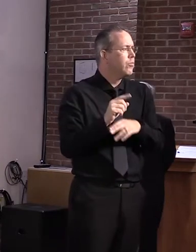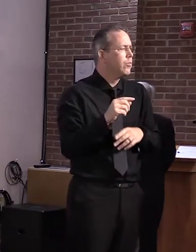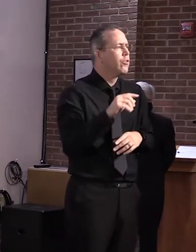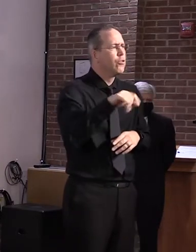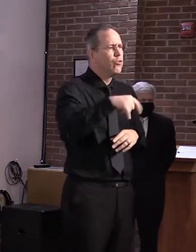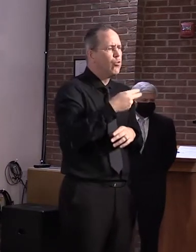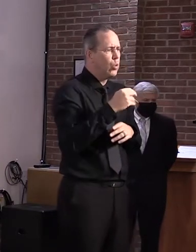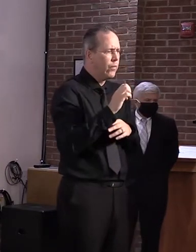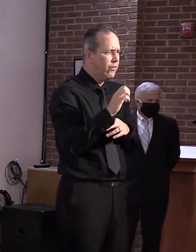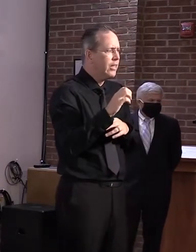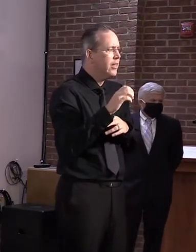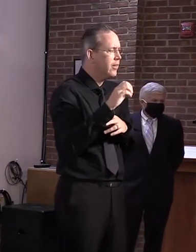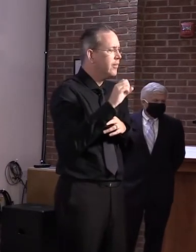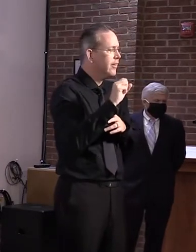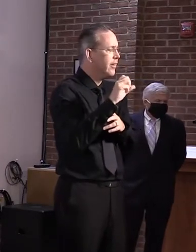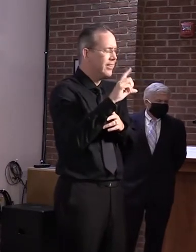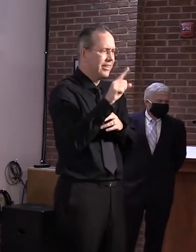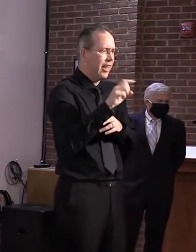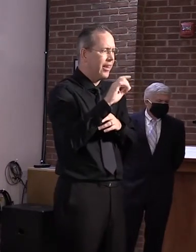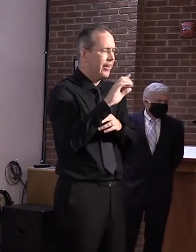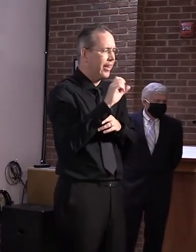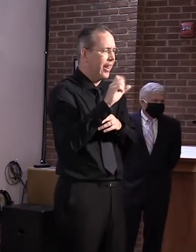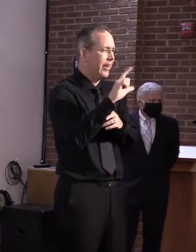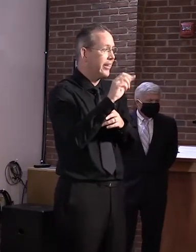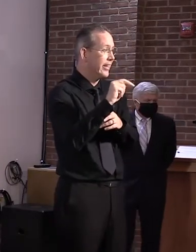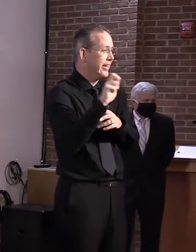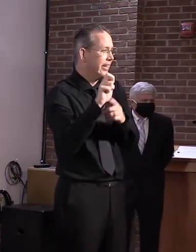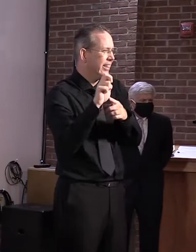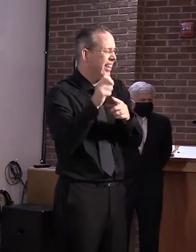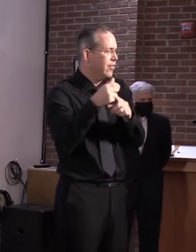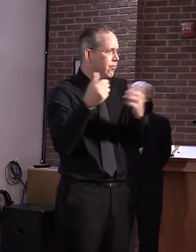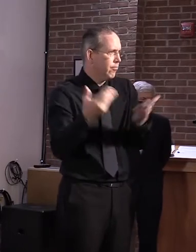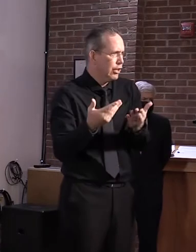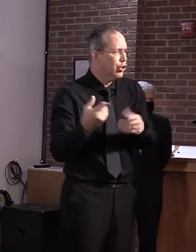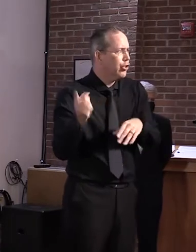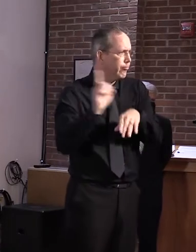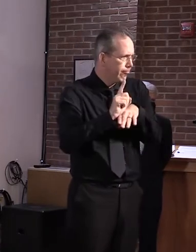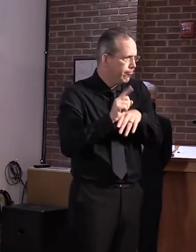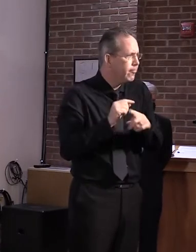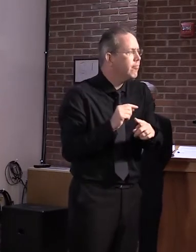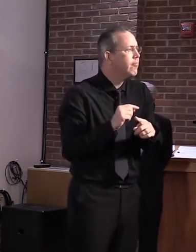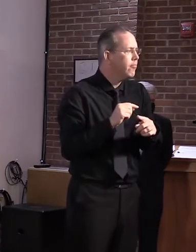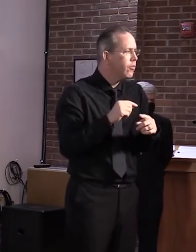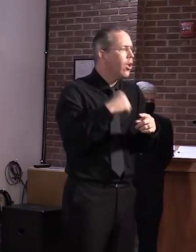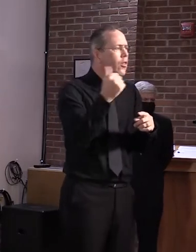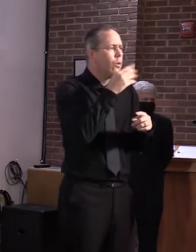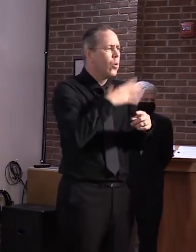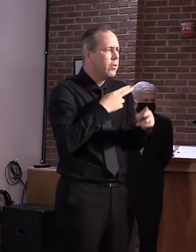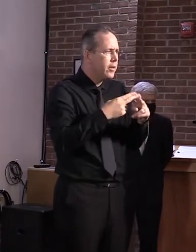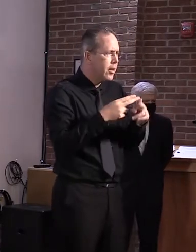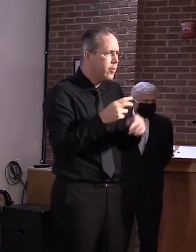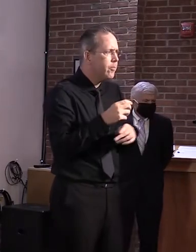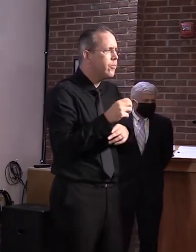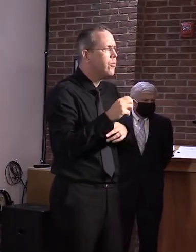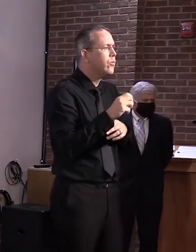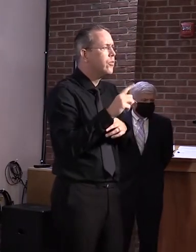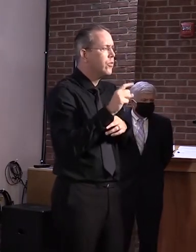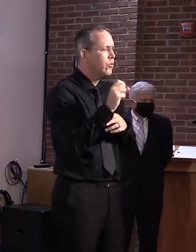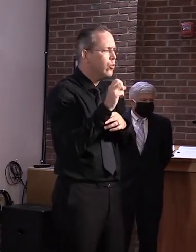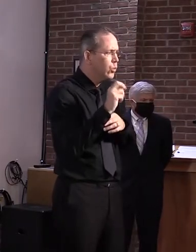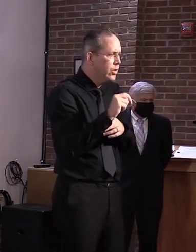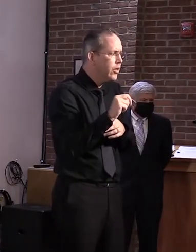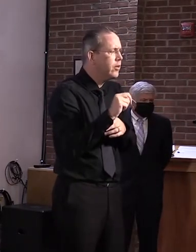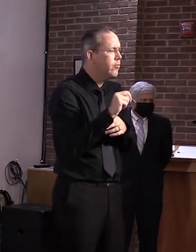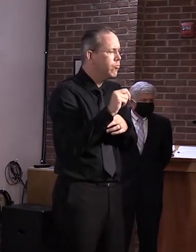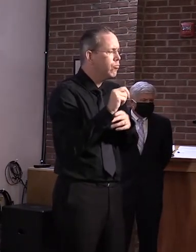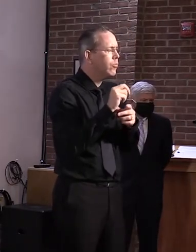Vermont Independent Colleges, Susan Steatley, on the phone. Susan represents all the independent colleges. So on the phone today, we have